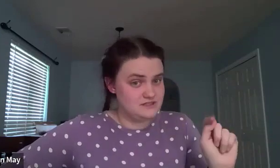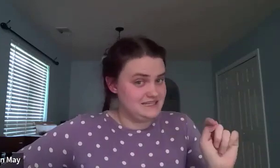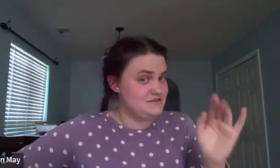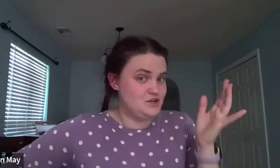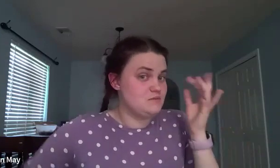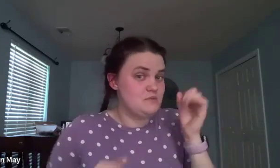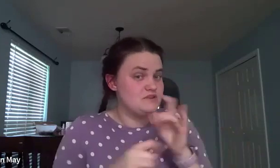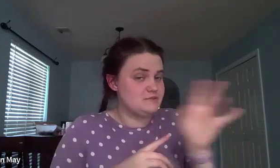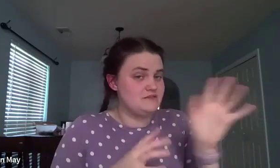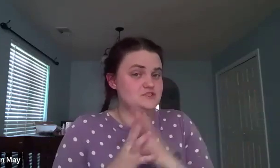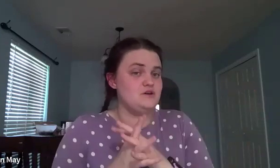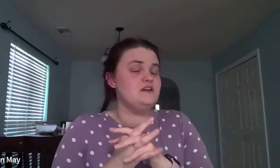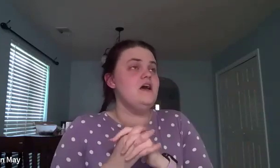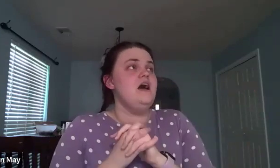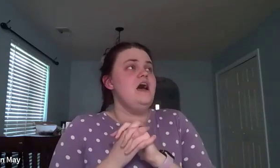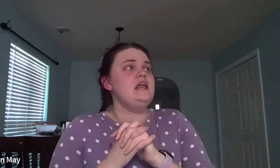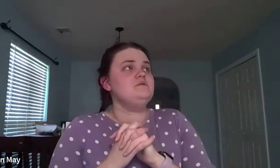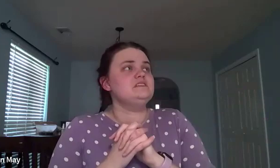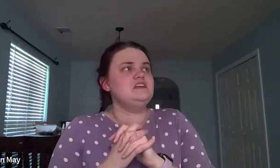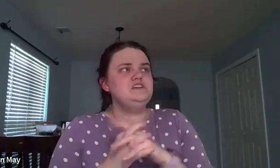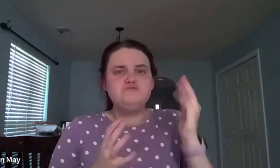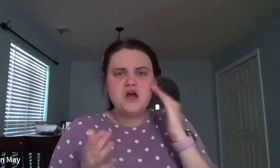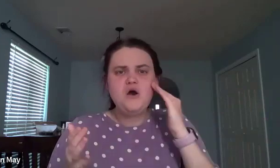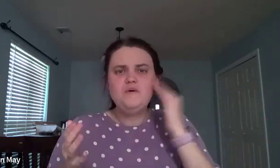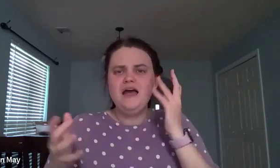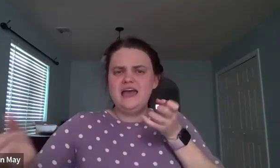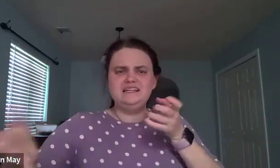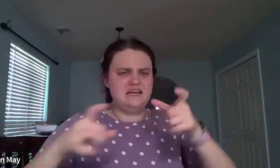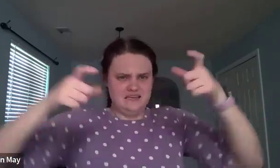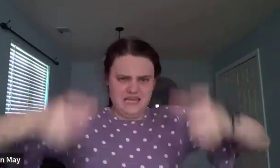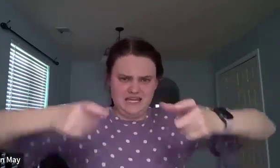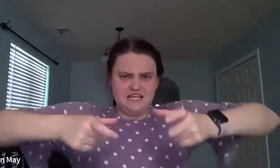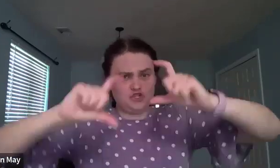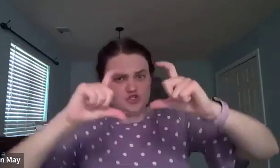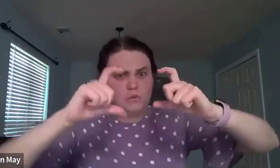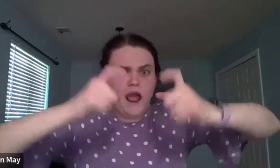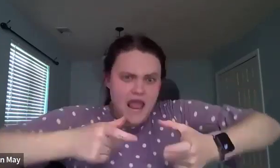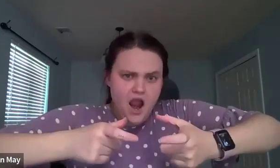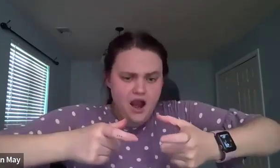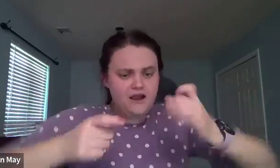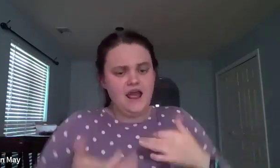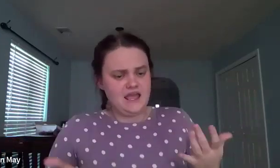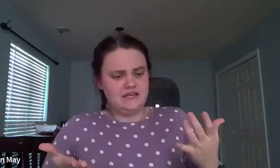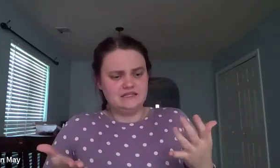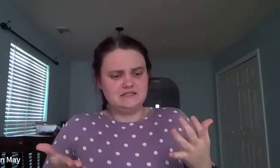He couldn't remember the spelling for toast. And he was like, and he's like, it's like square and it's